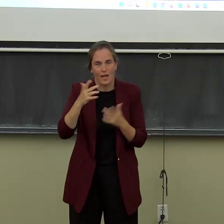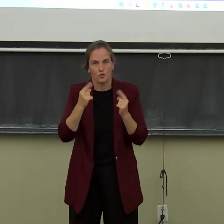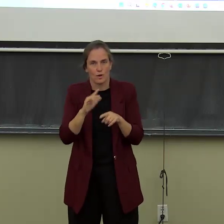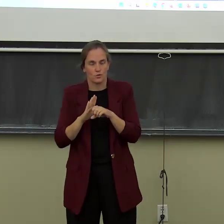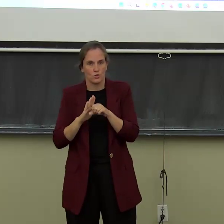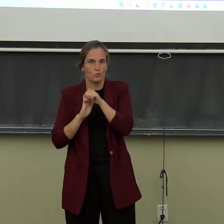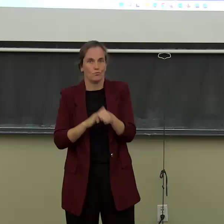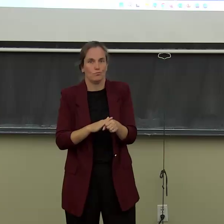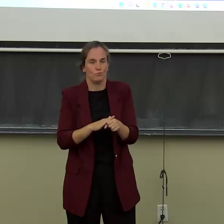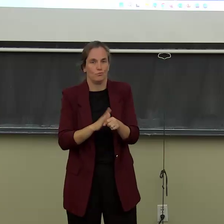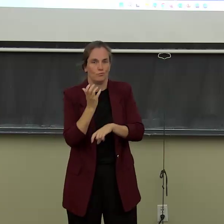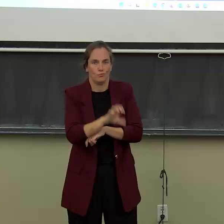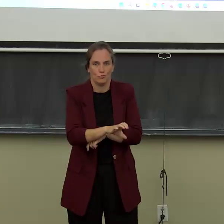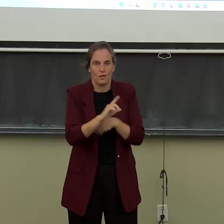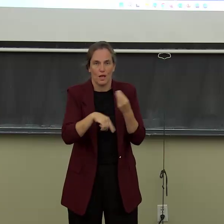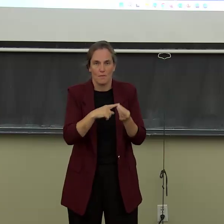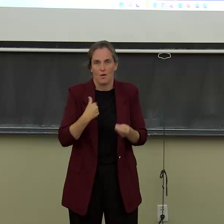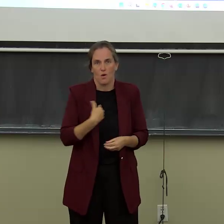industry?